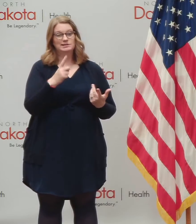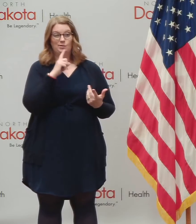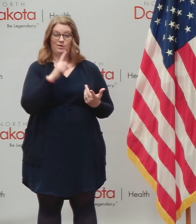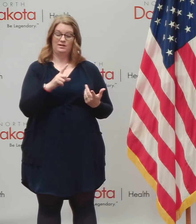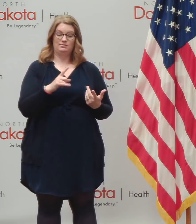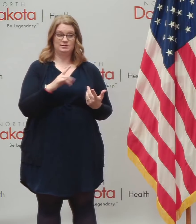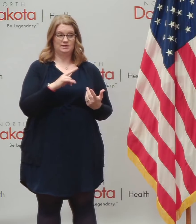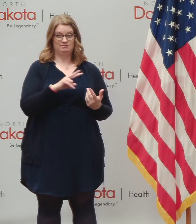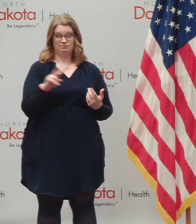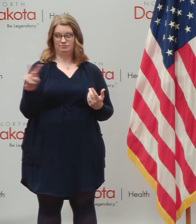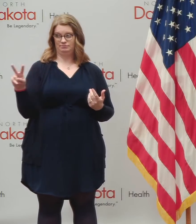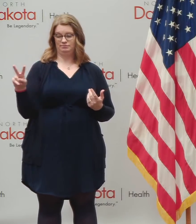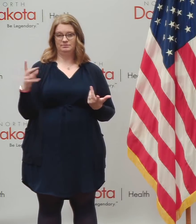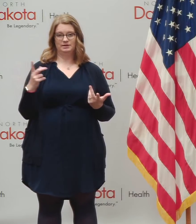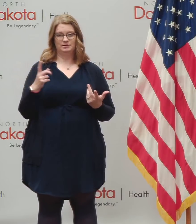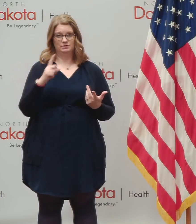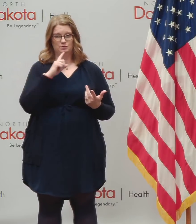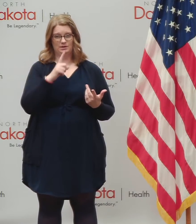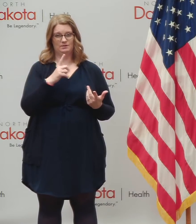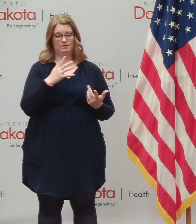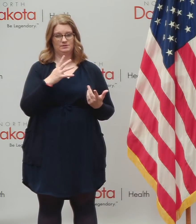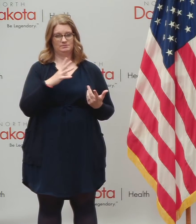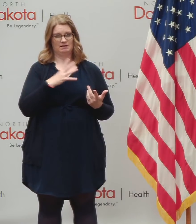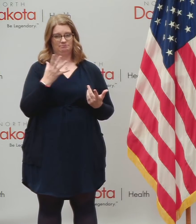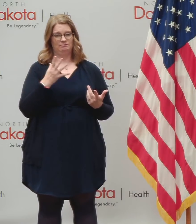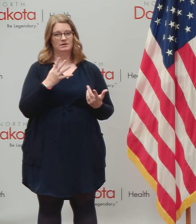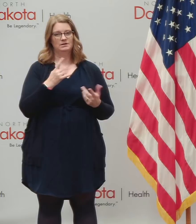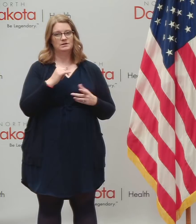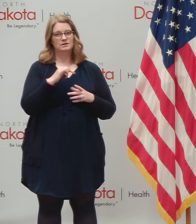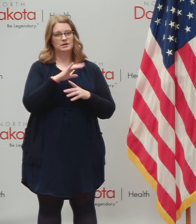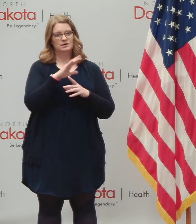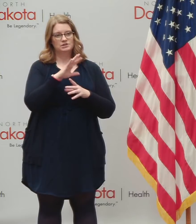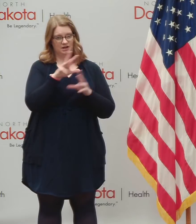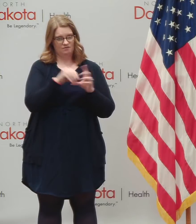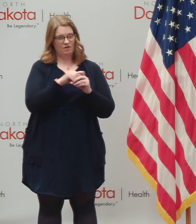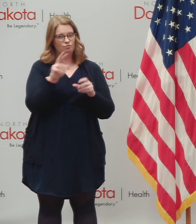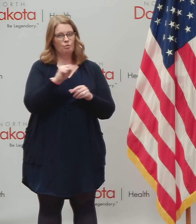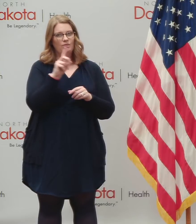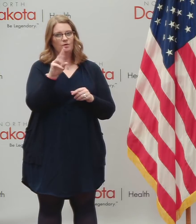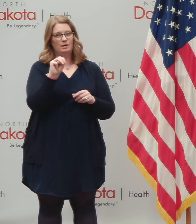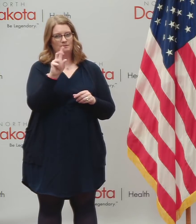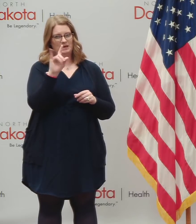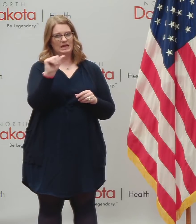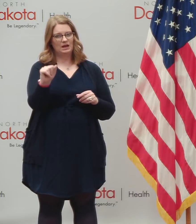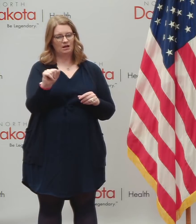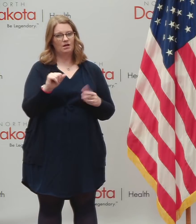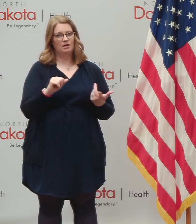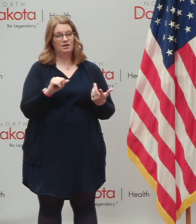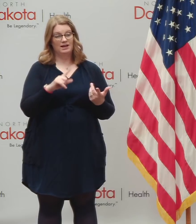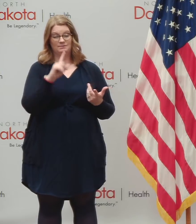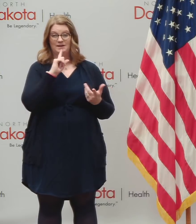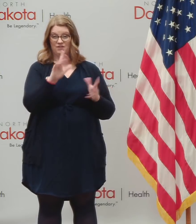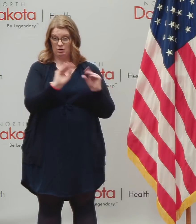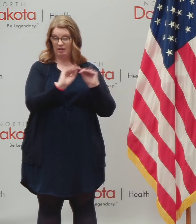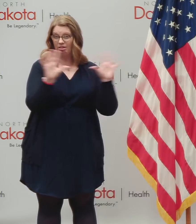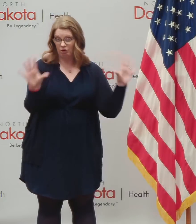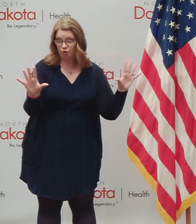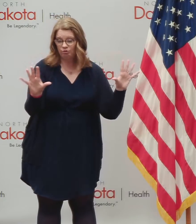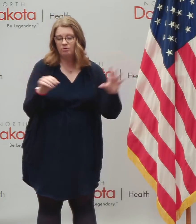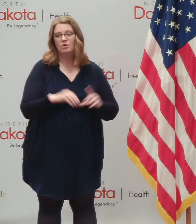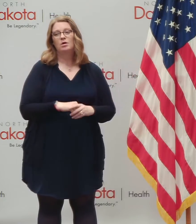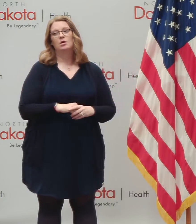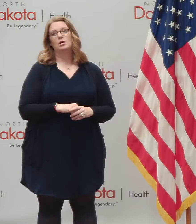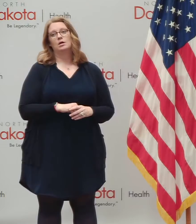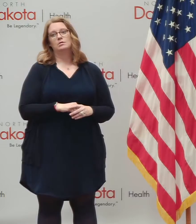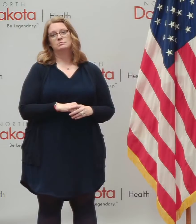how her meeting was reported. She got involved in North Dakota media following that, and made her very clear in that. So I think